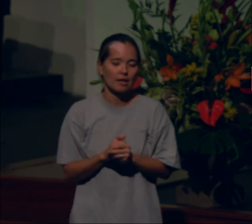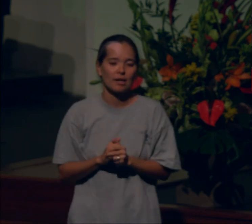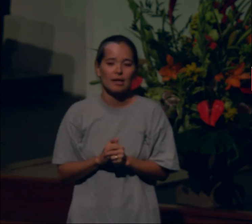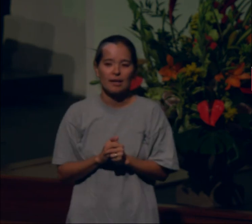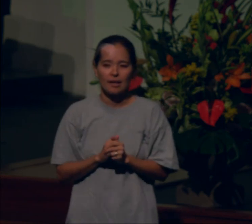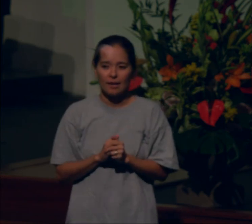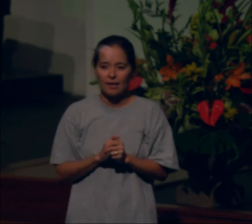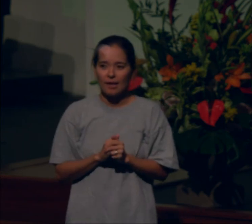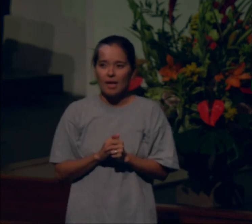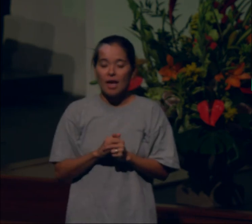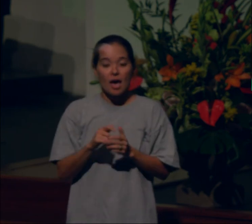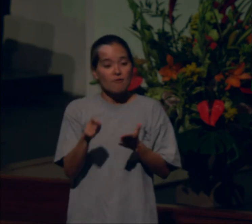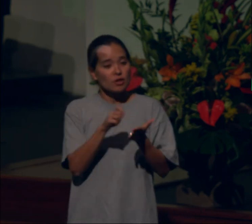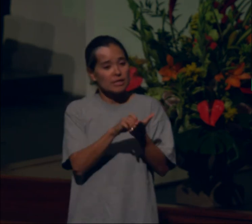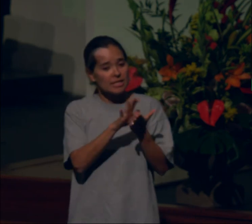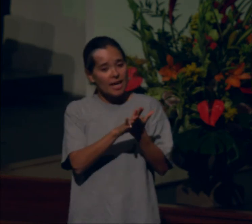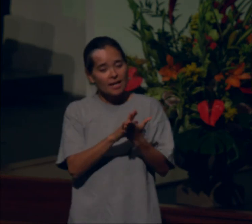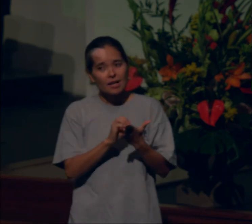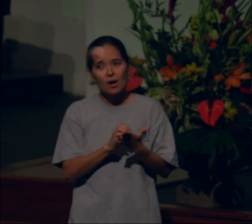If you're taking notes,